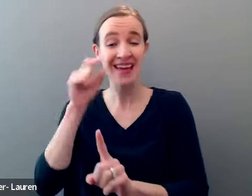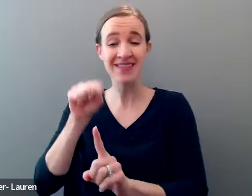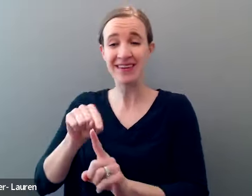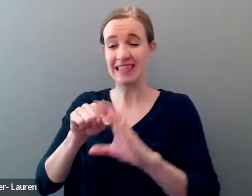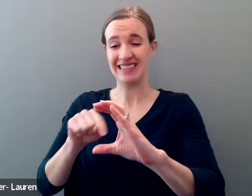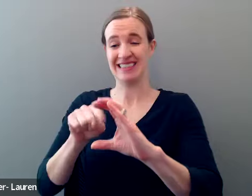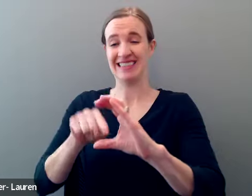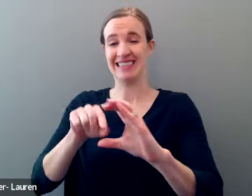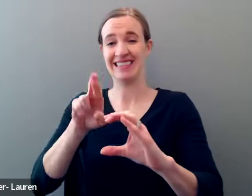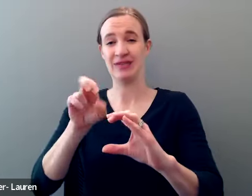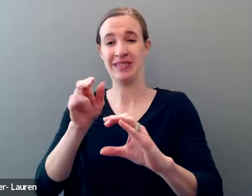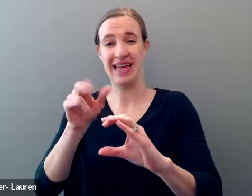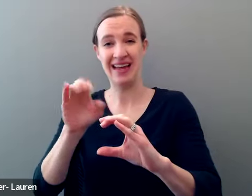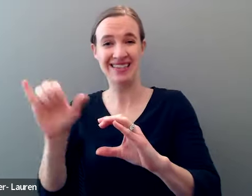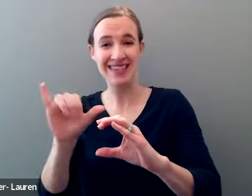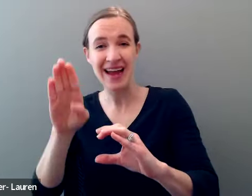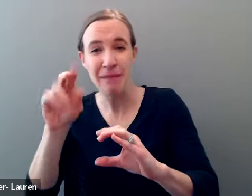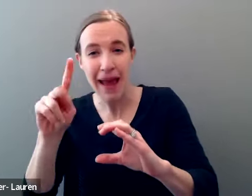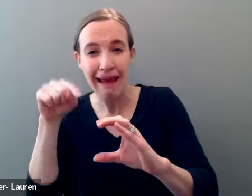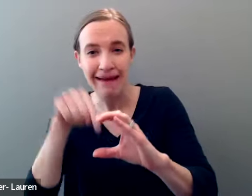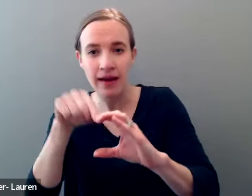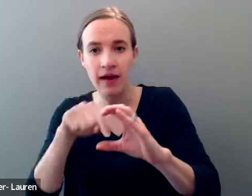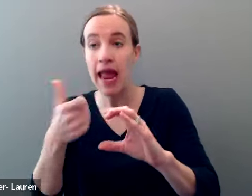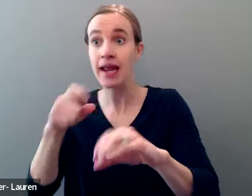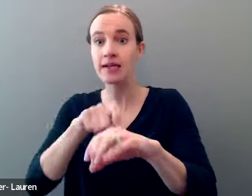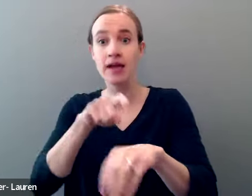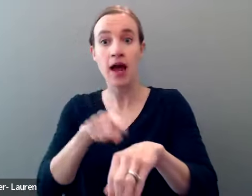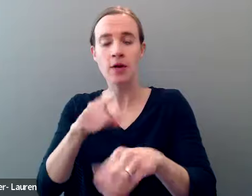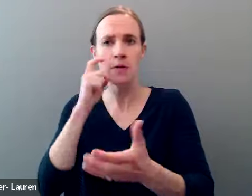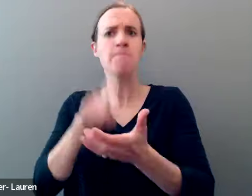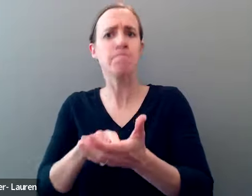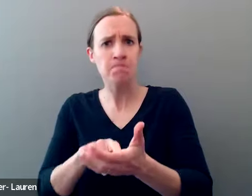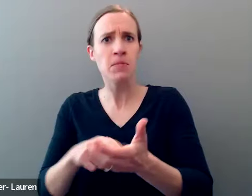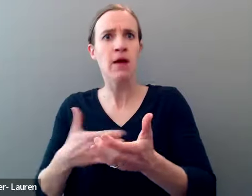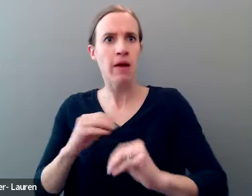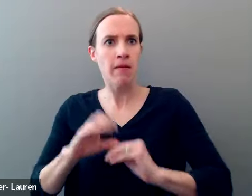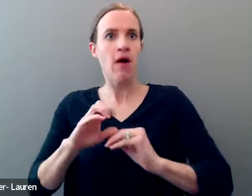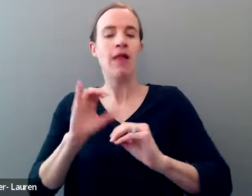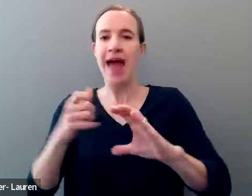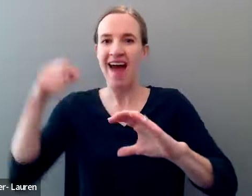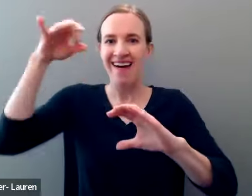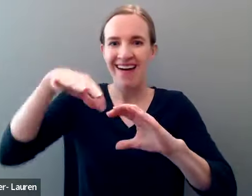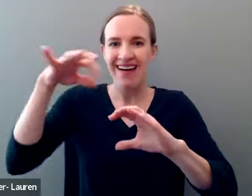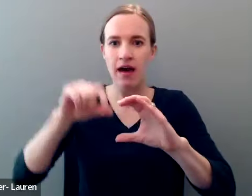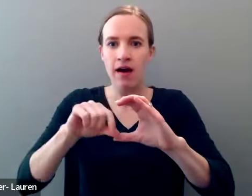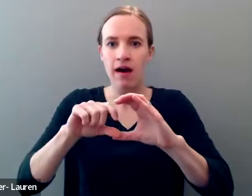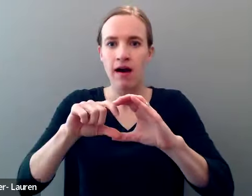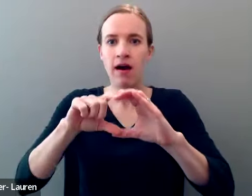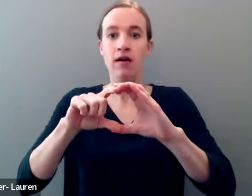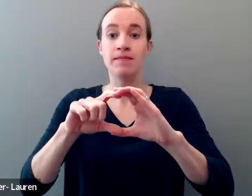the opposite is also true. So the moments where we feel beat down or we're negative self-talk to